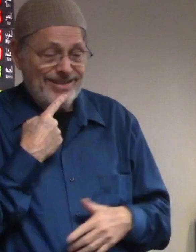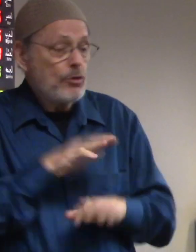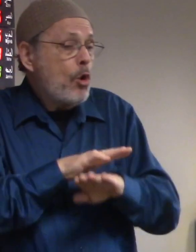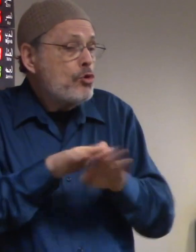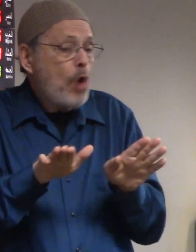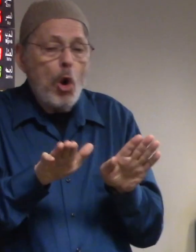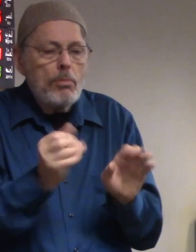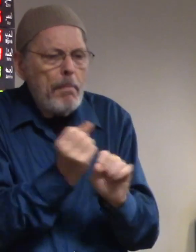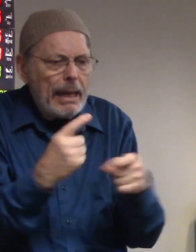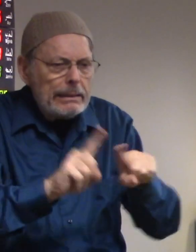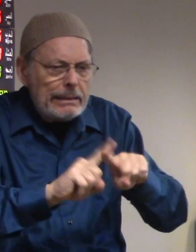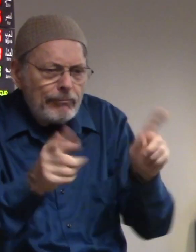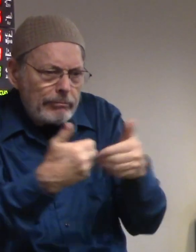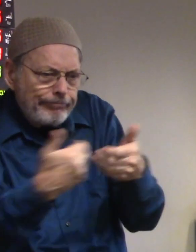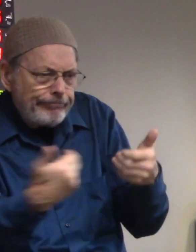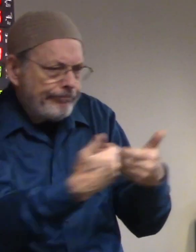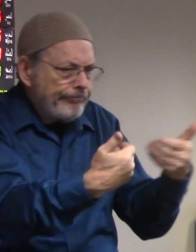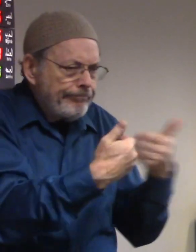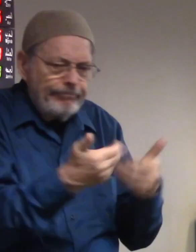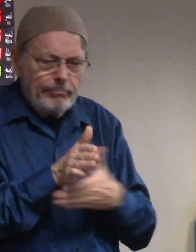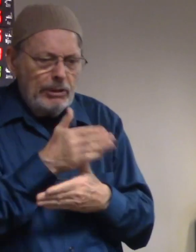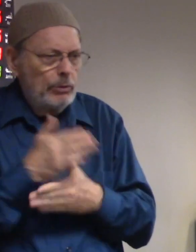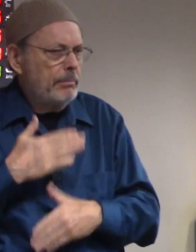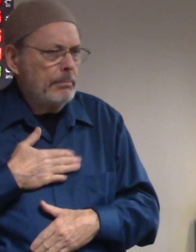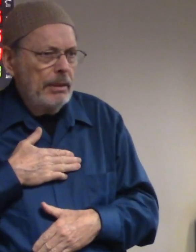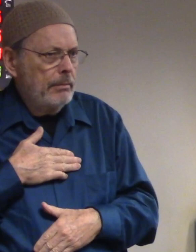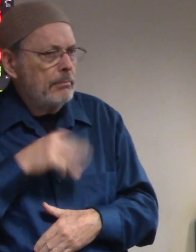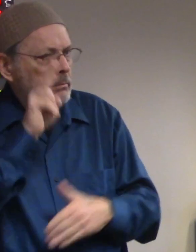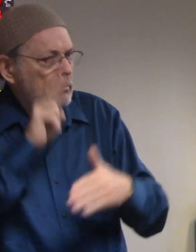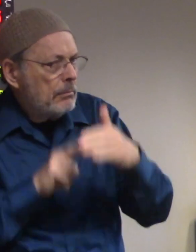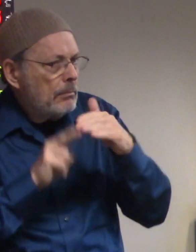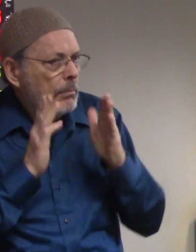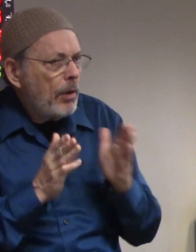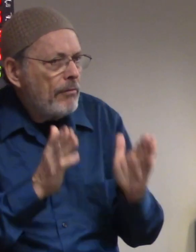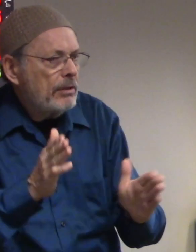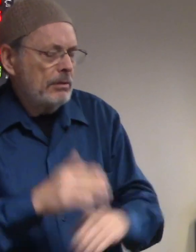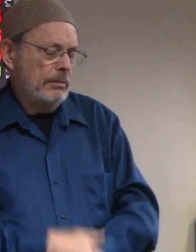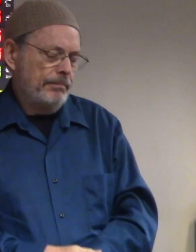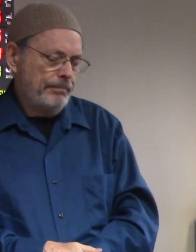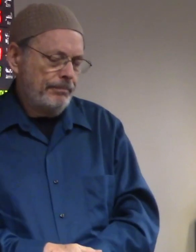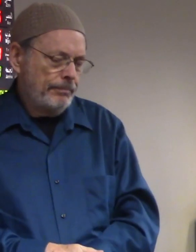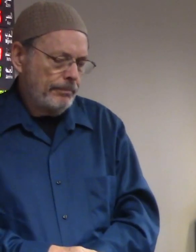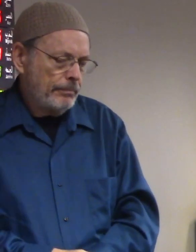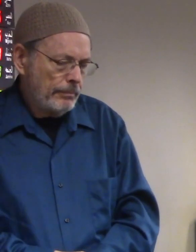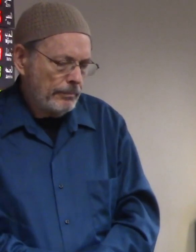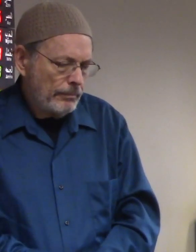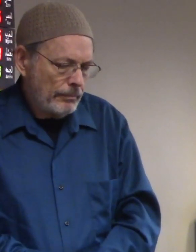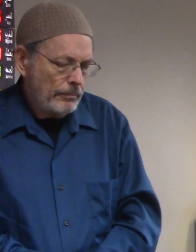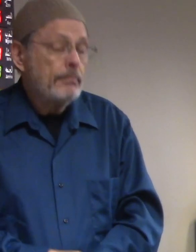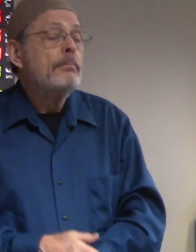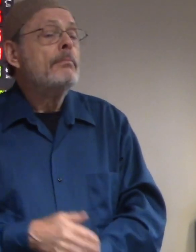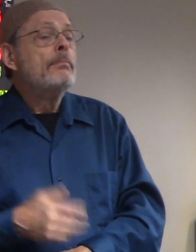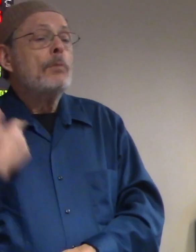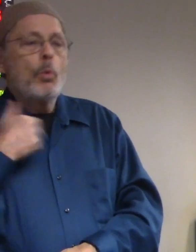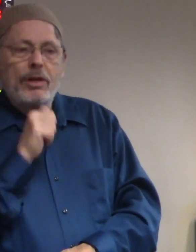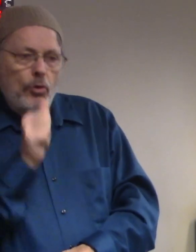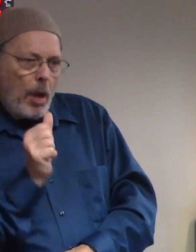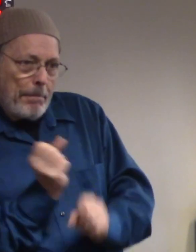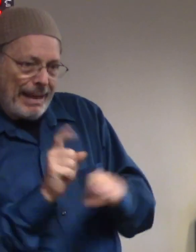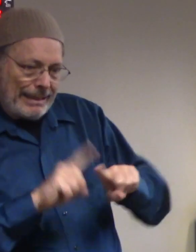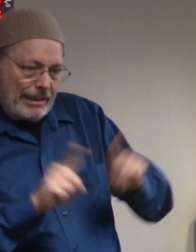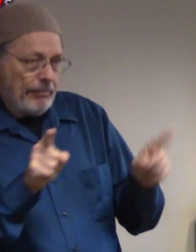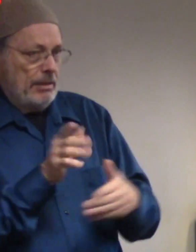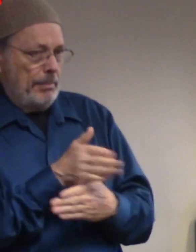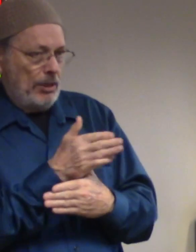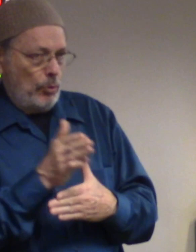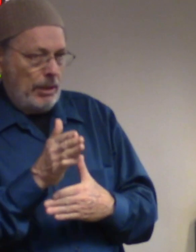not differentiate between my prophets. Sallallahu alaihi wasallam, the Prophet sallallahu alaihi wasallam, we do not differentiate out